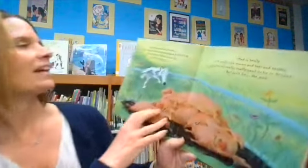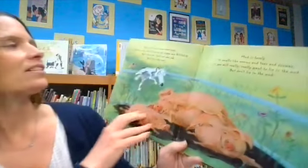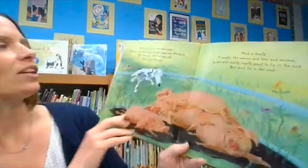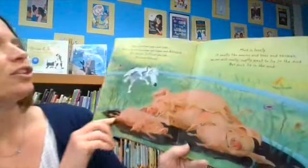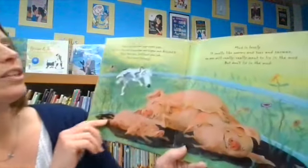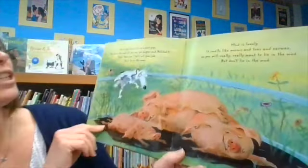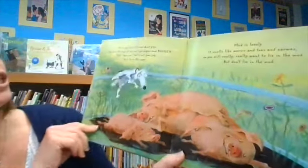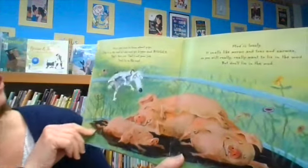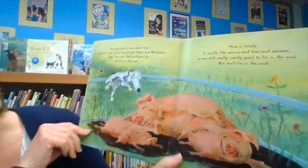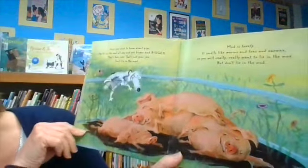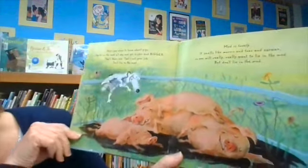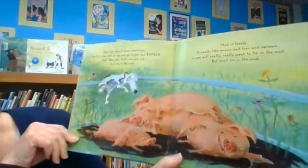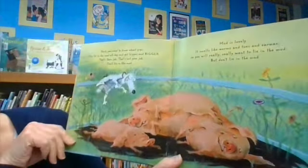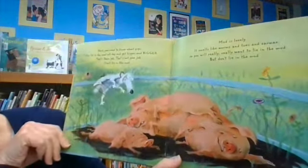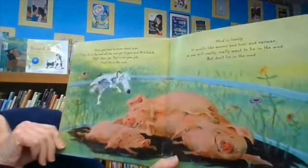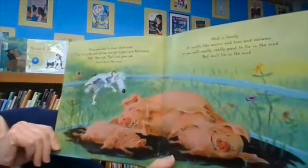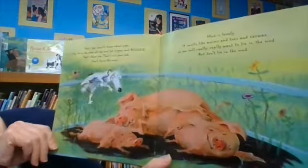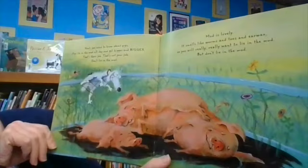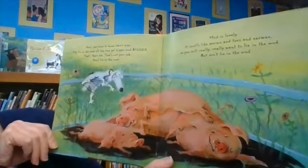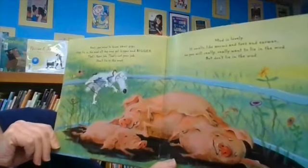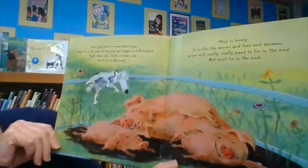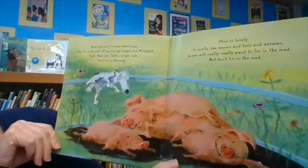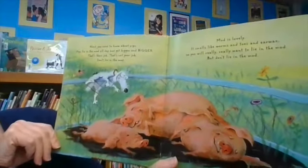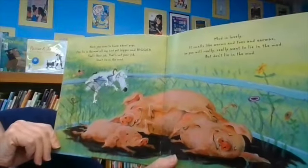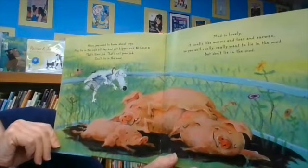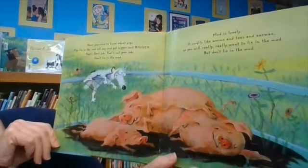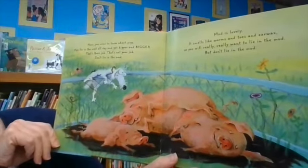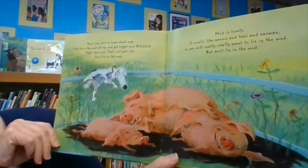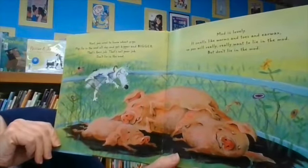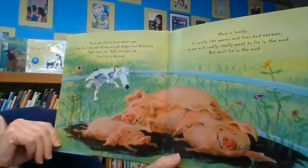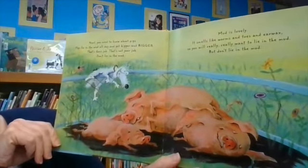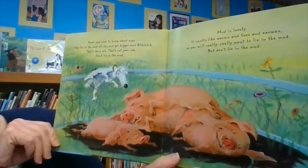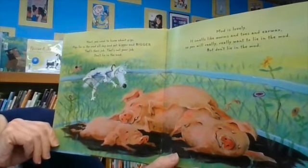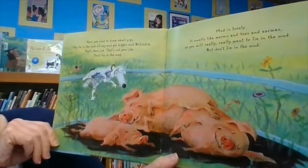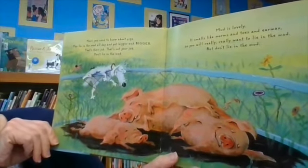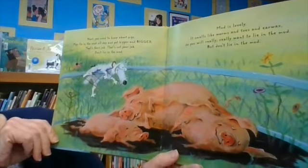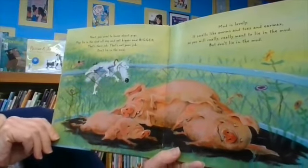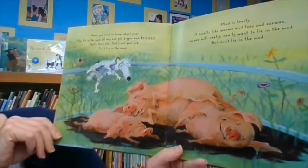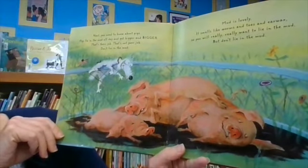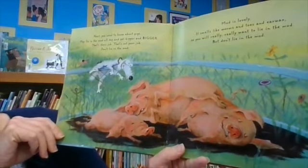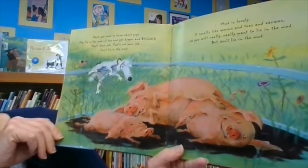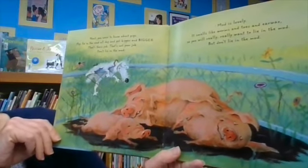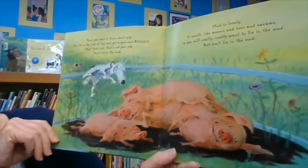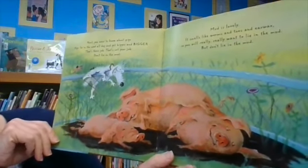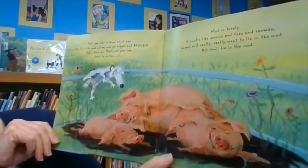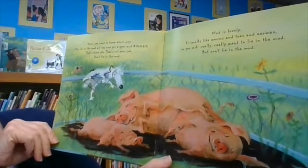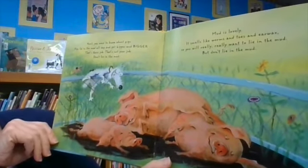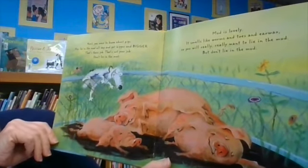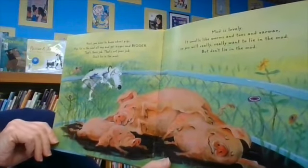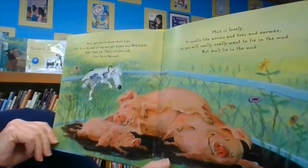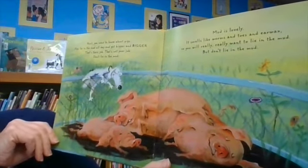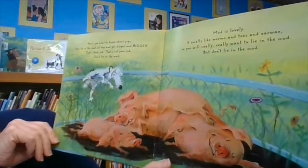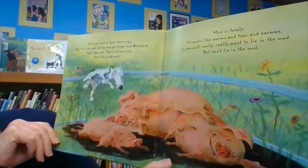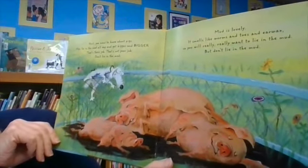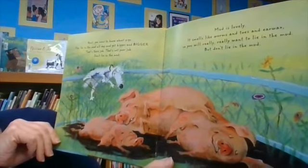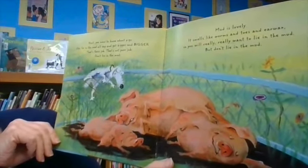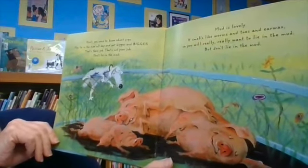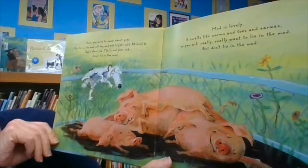Next, you need to know about pigs. Pigs lie in the mud all day long and get